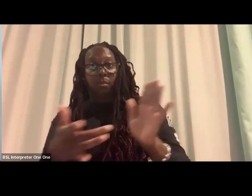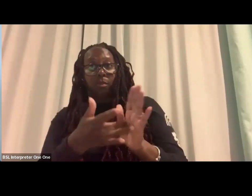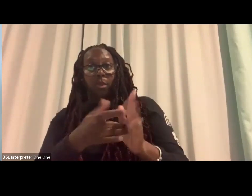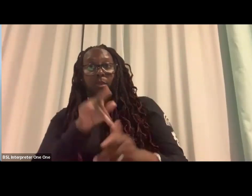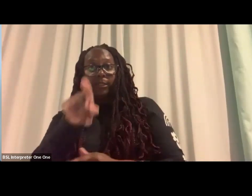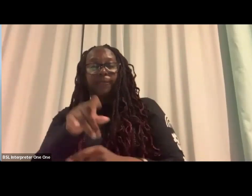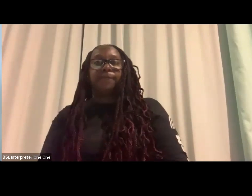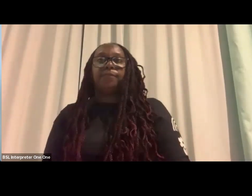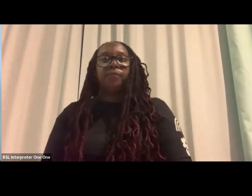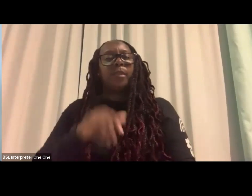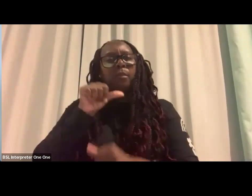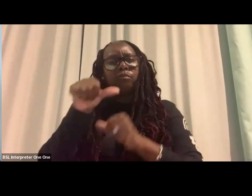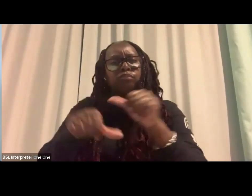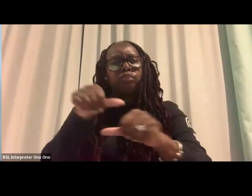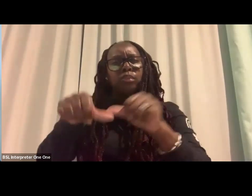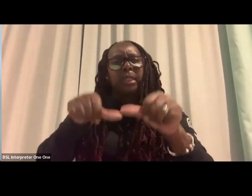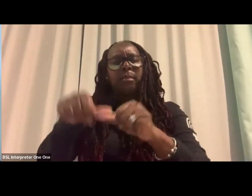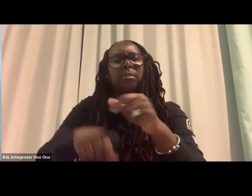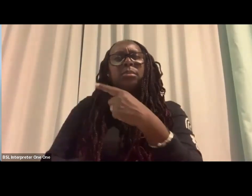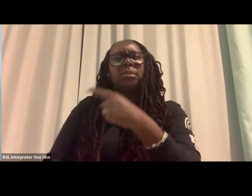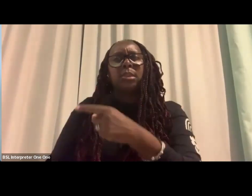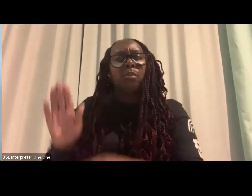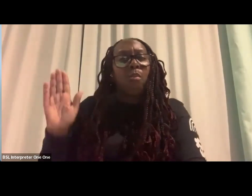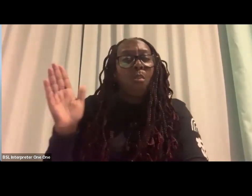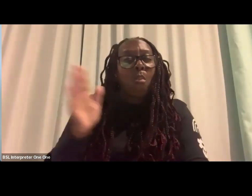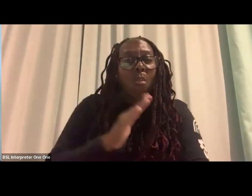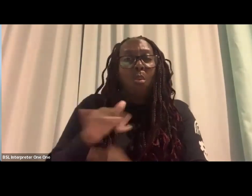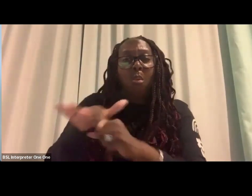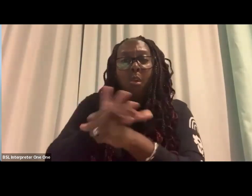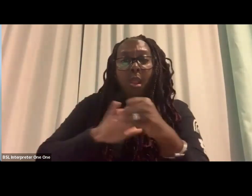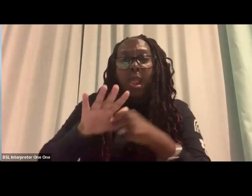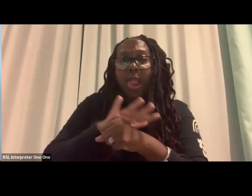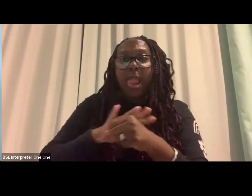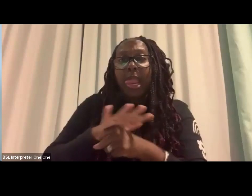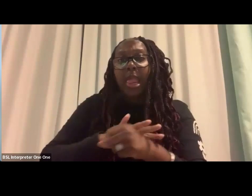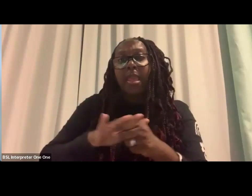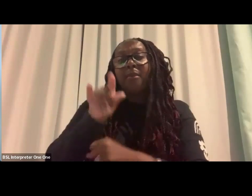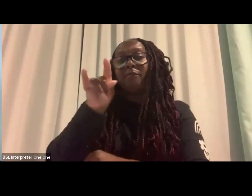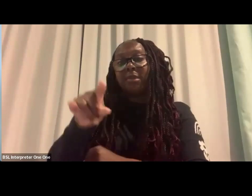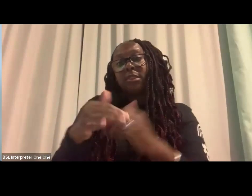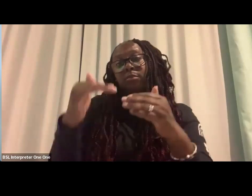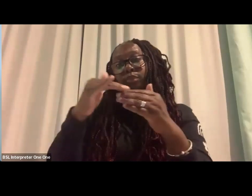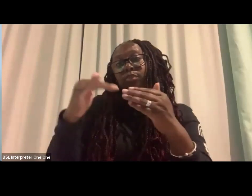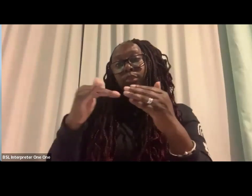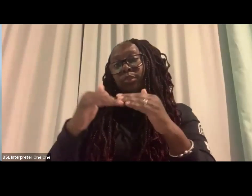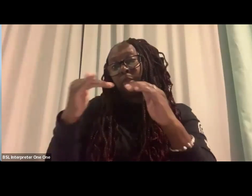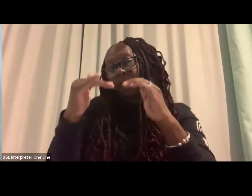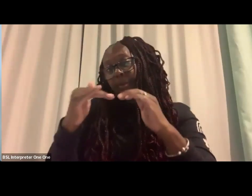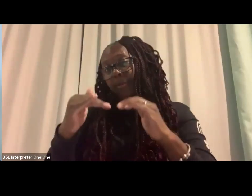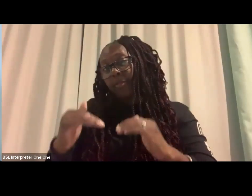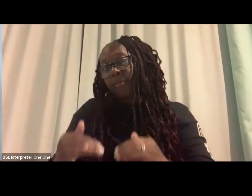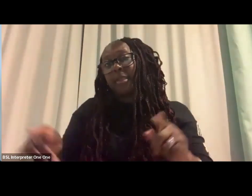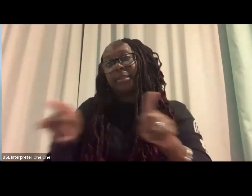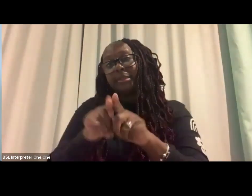screening process actually ensures that all relevant dimensions are considered during project formulation to support a holistic approach